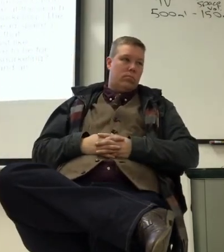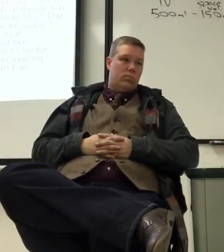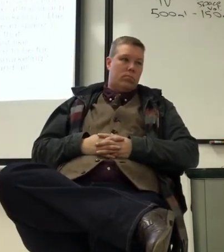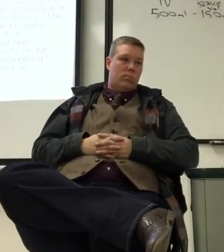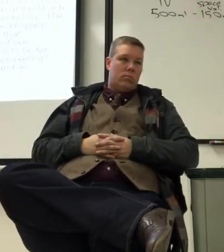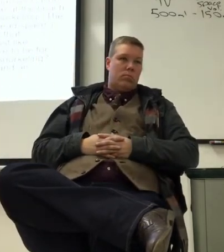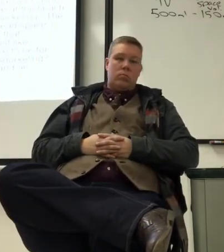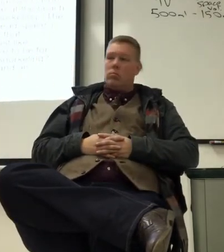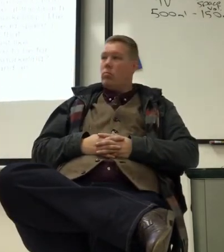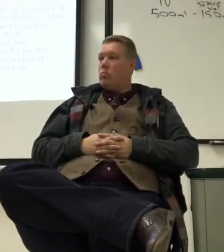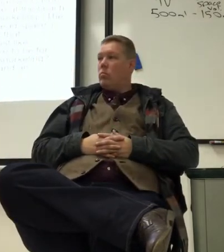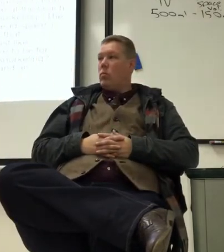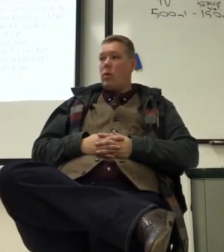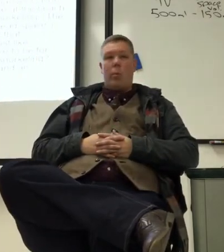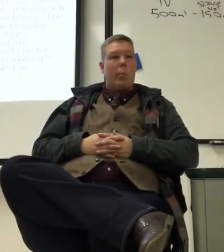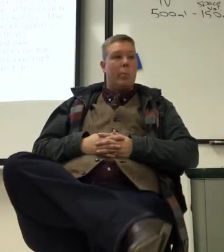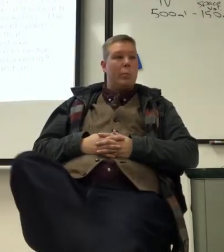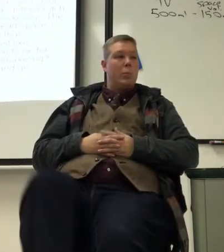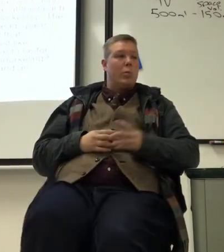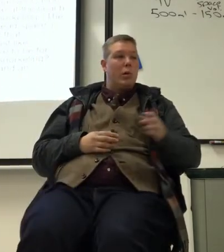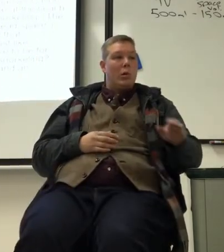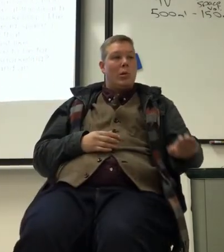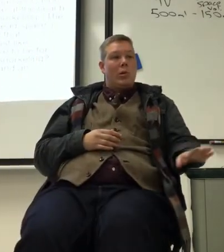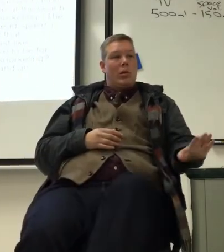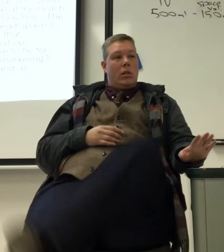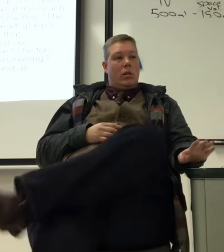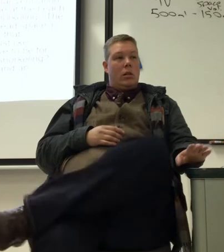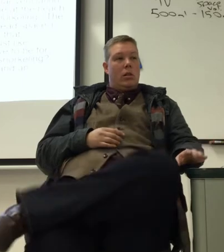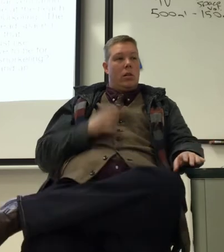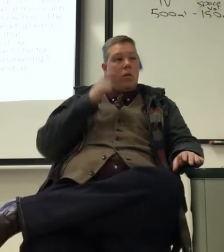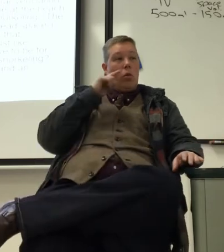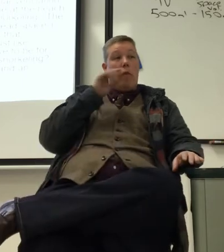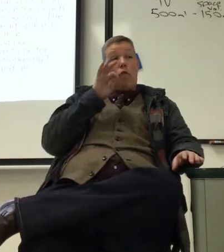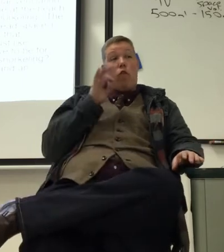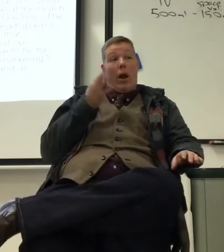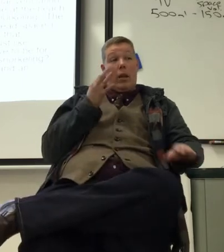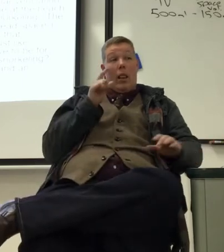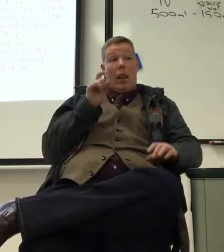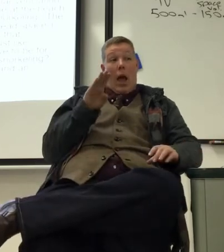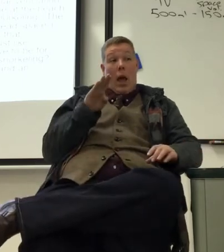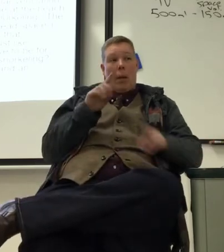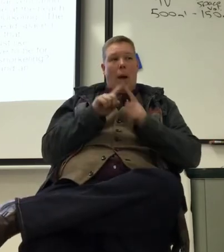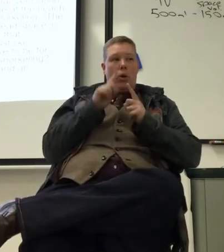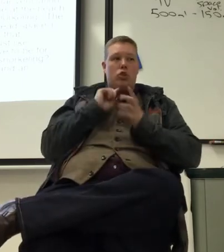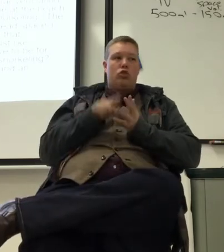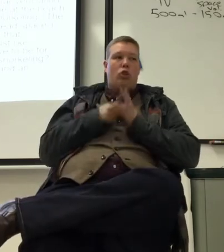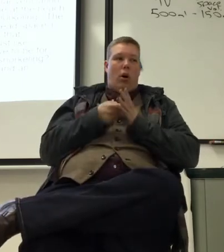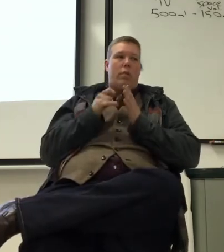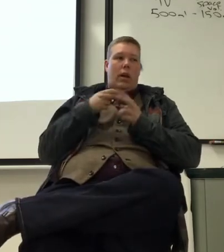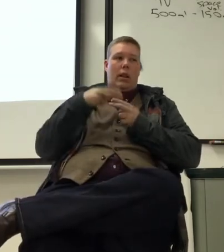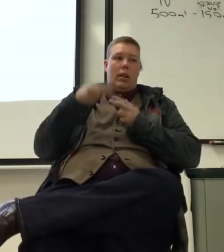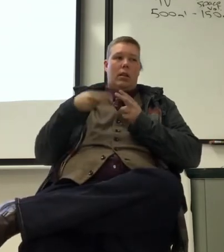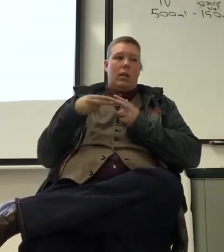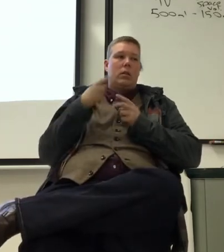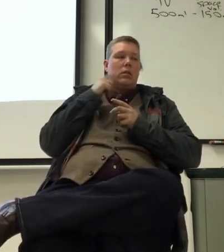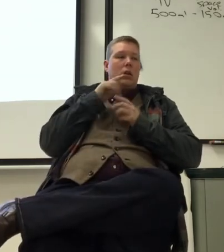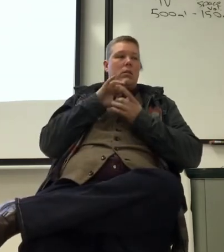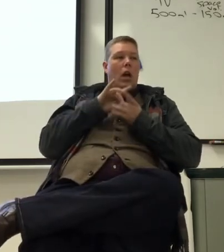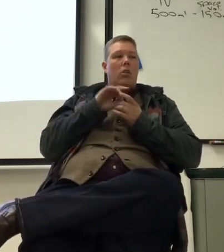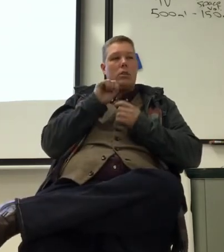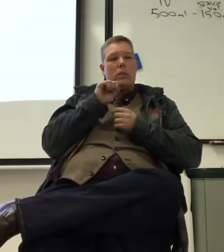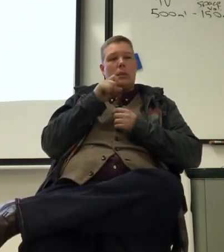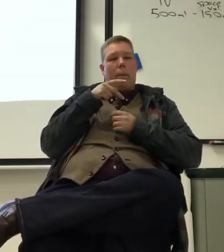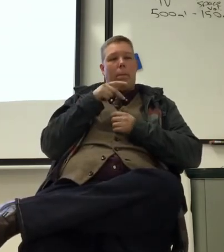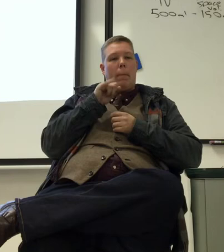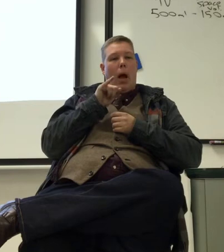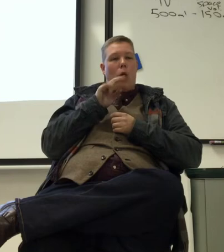Now, in preparation for Friday's lab, I'm going to go right into the slides, the file that's titled Spirometry, because that lab is,